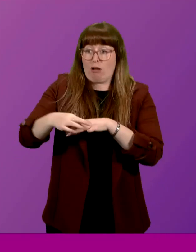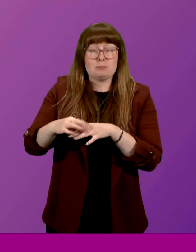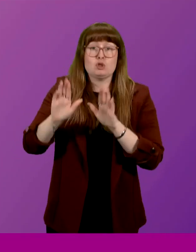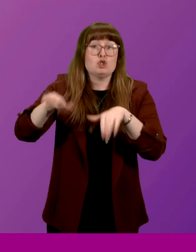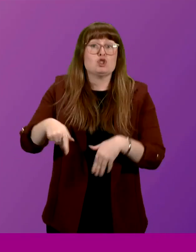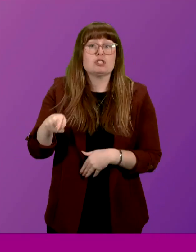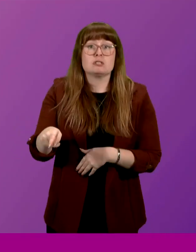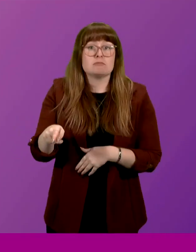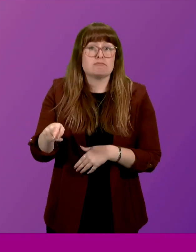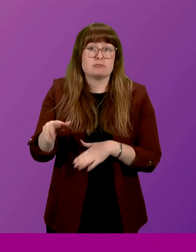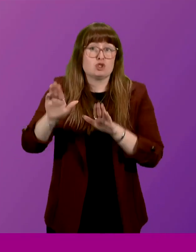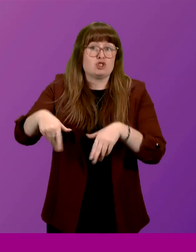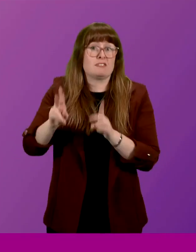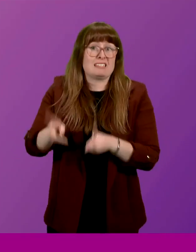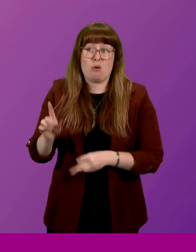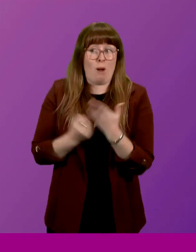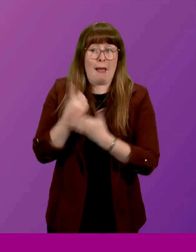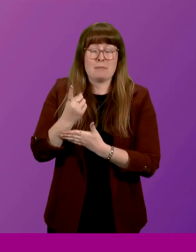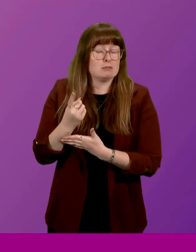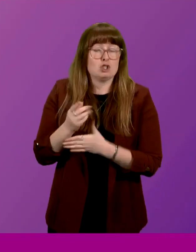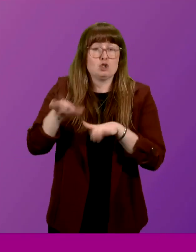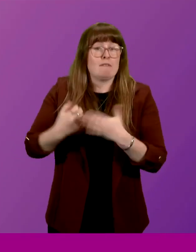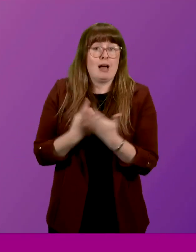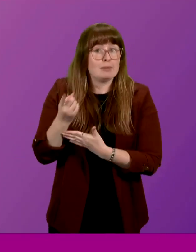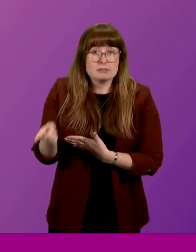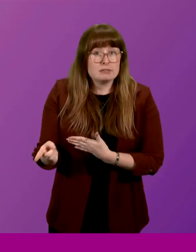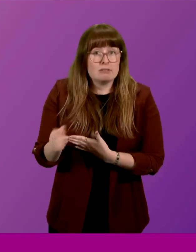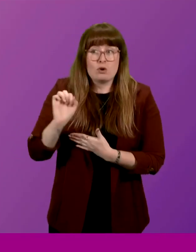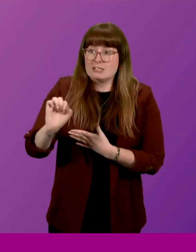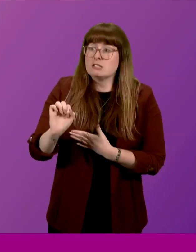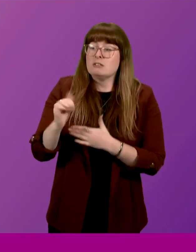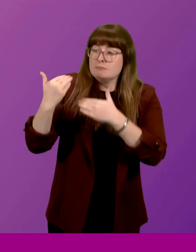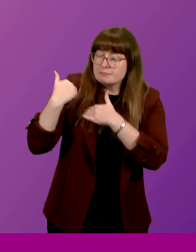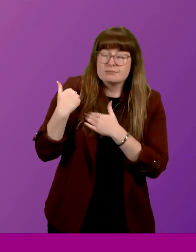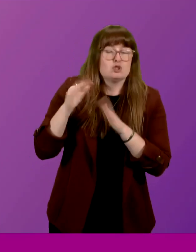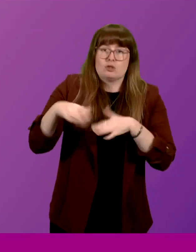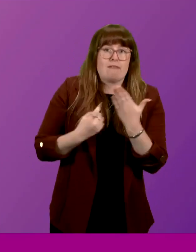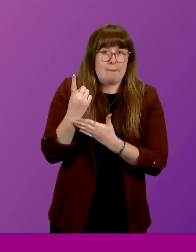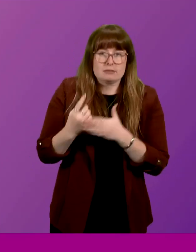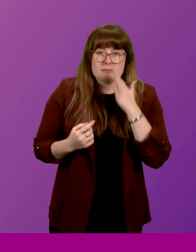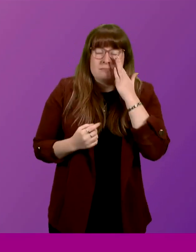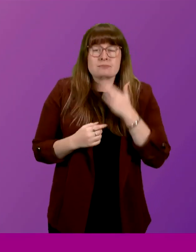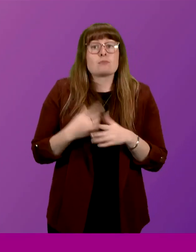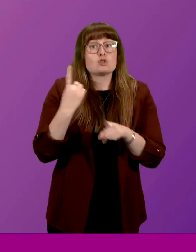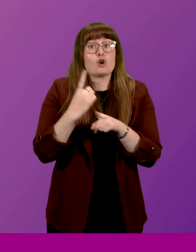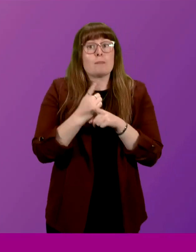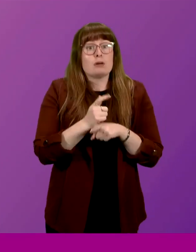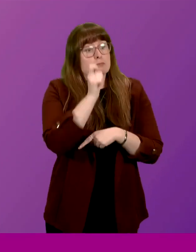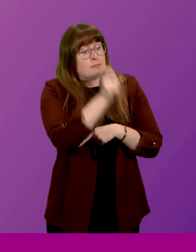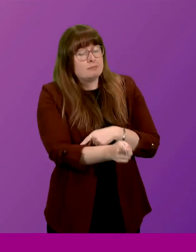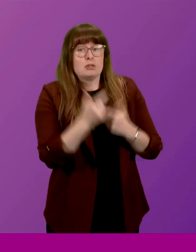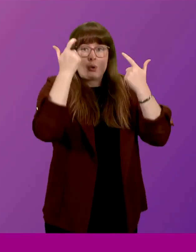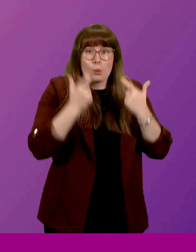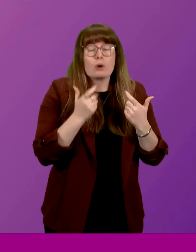have experienced what he experienced in the course of his responsibilities. The issues of sentencing, of course, are taken